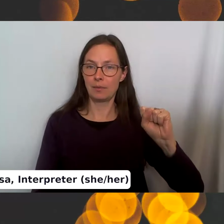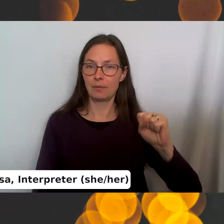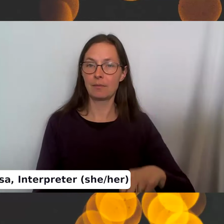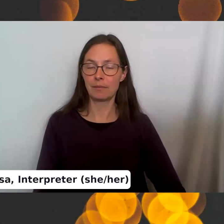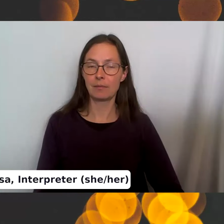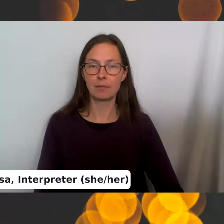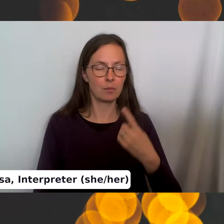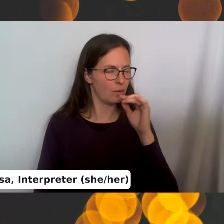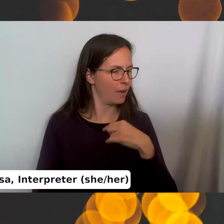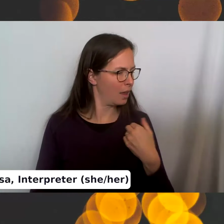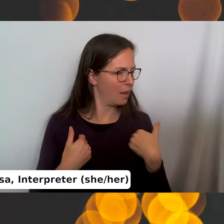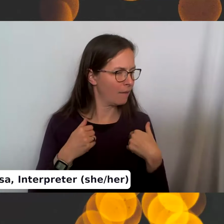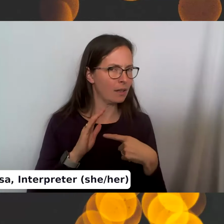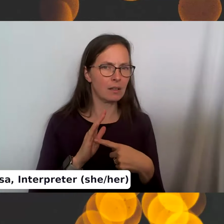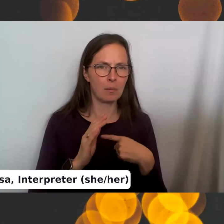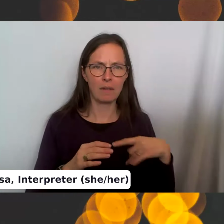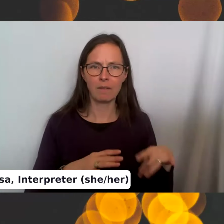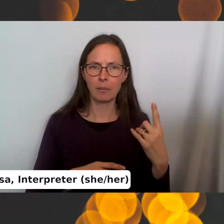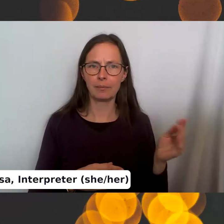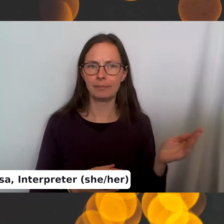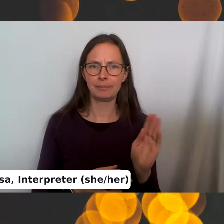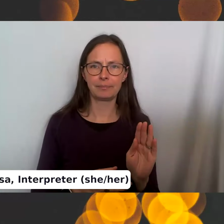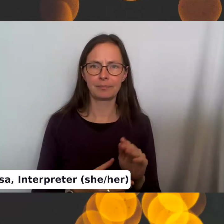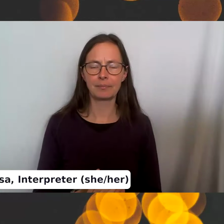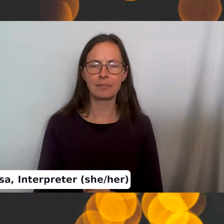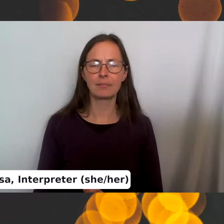I wonder if I have an example here.